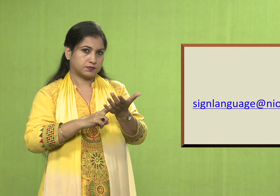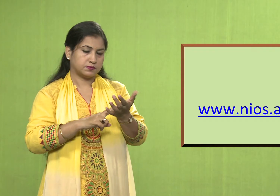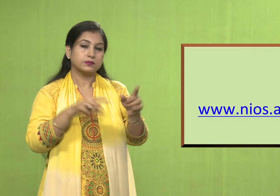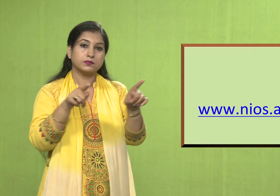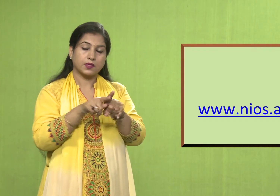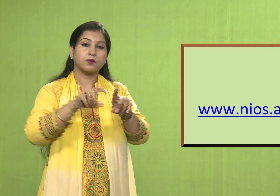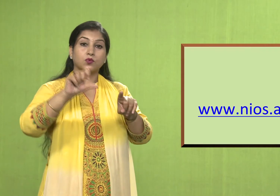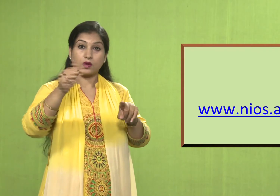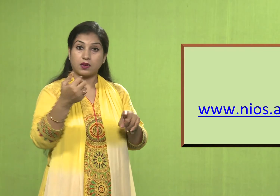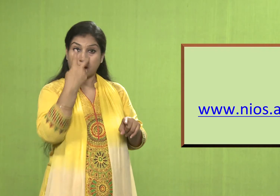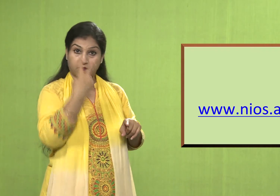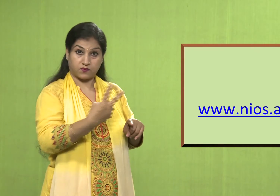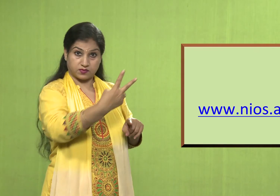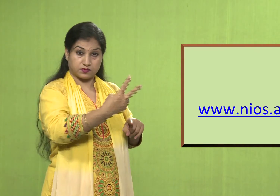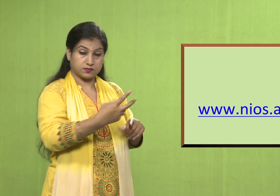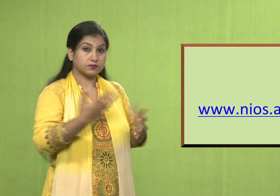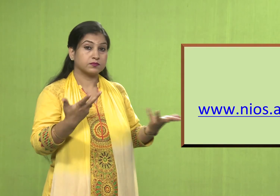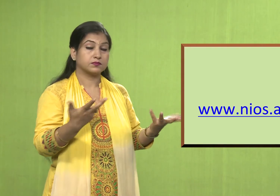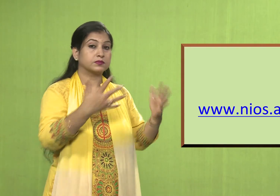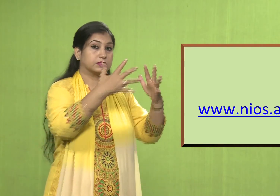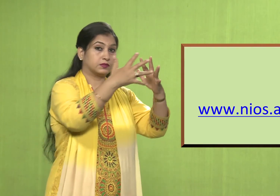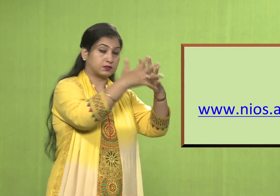You can also visit our website at